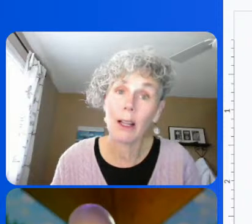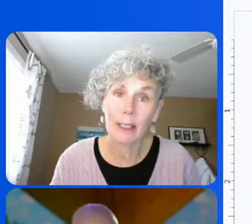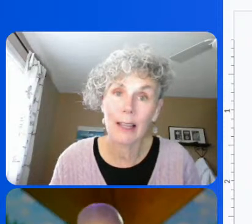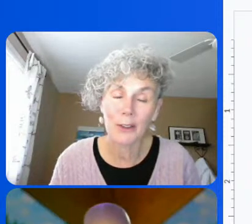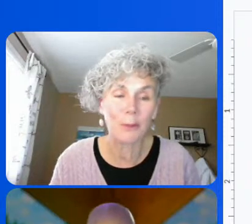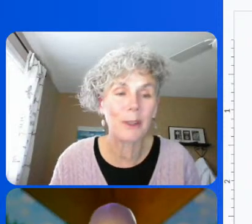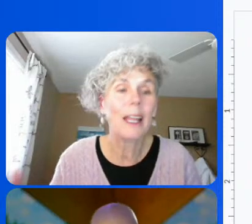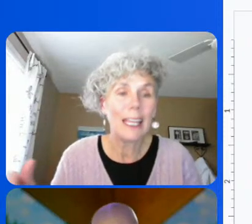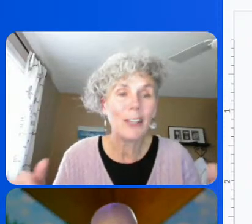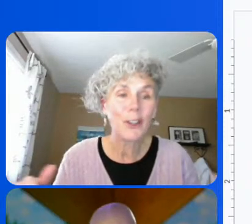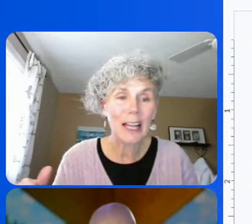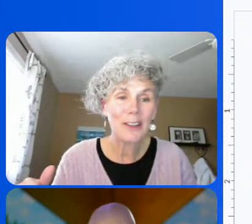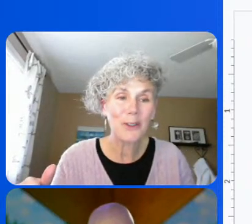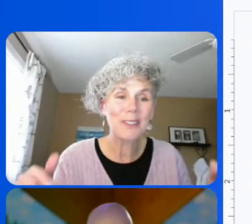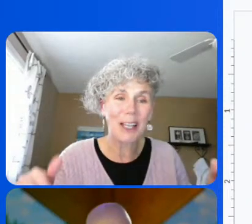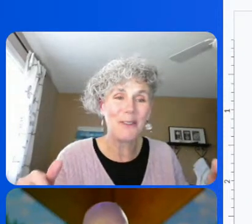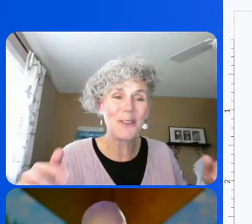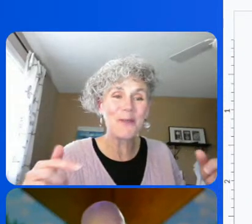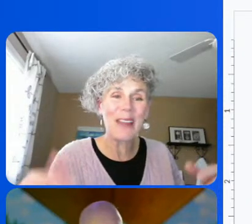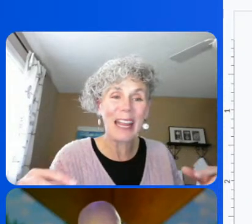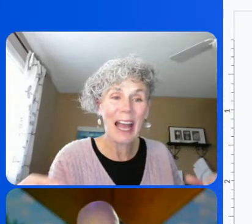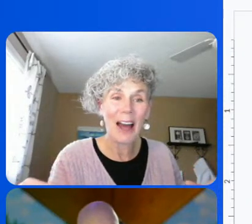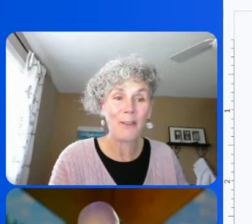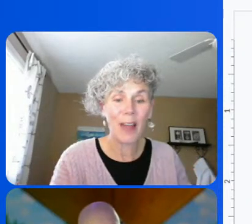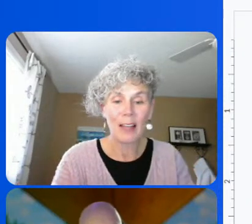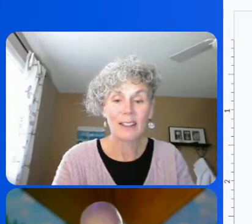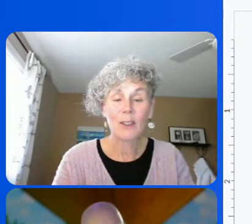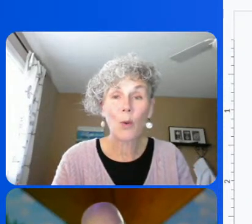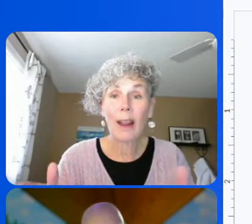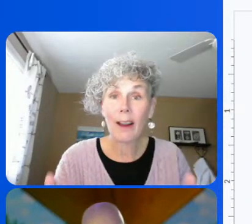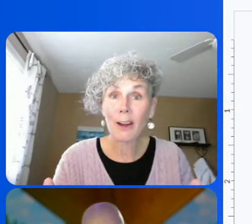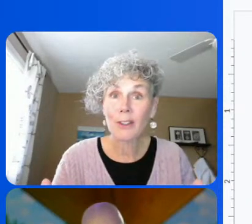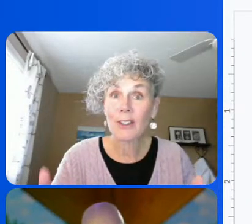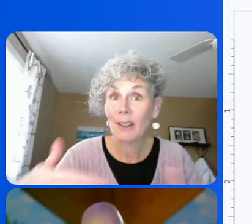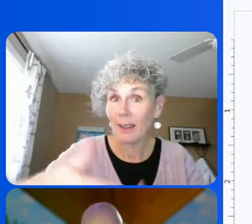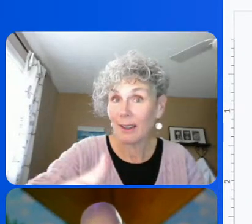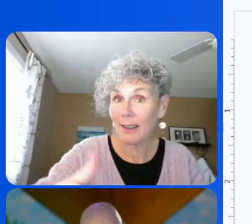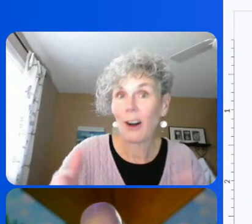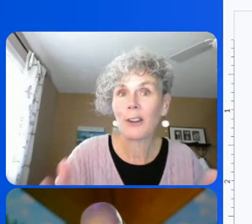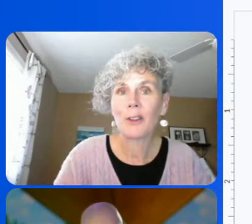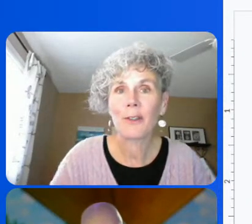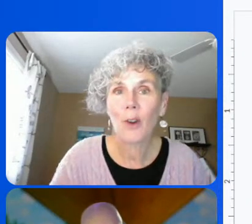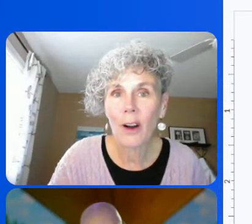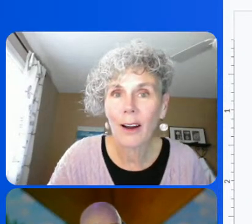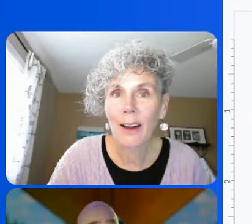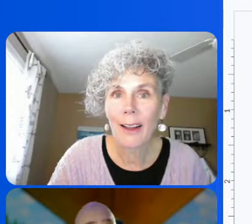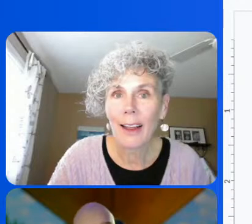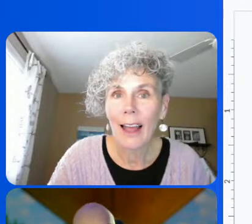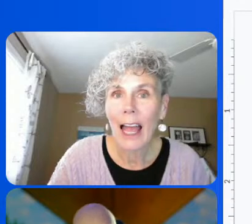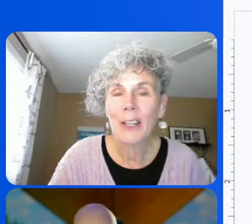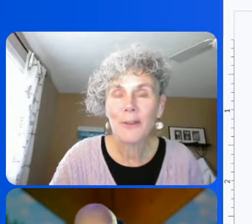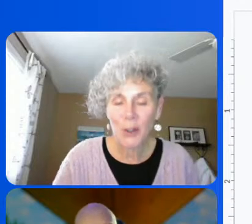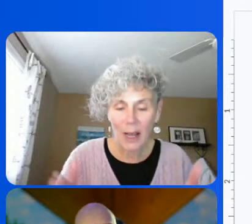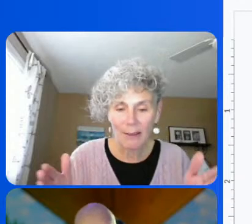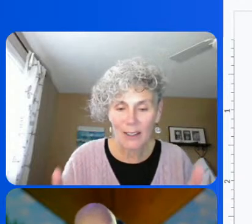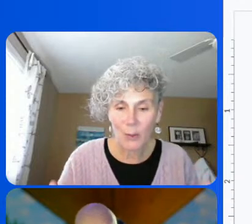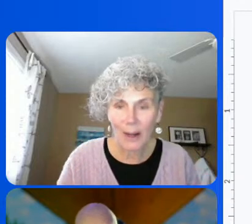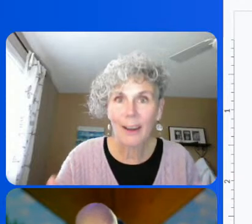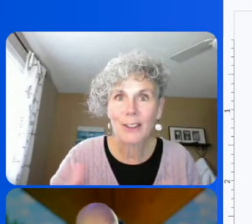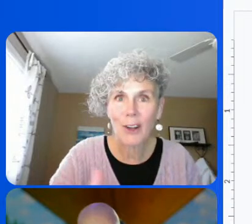a classroom, but in your classroom, some of you may have squares on your floor. And if you have squares on